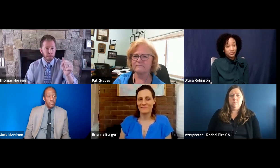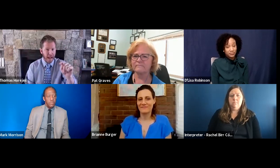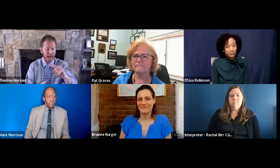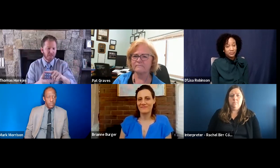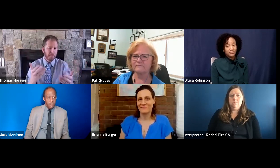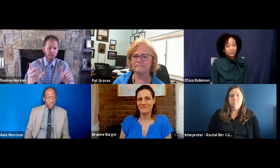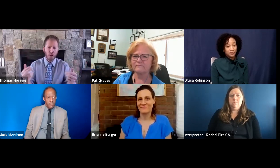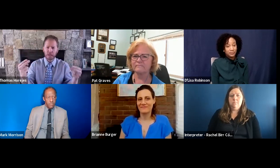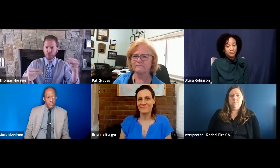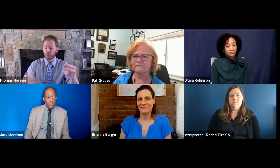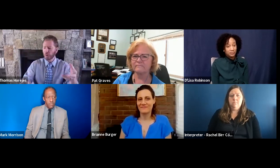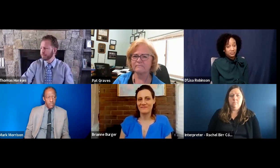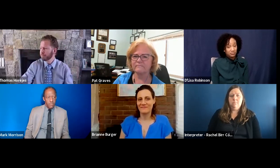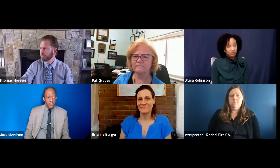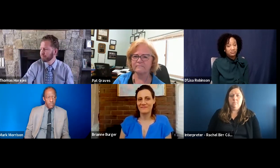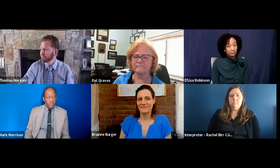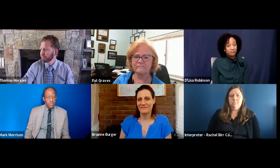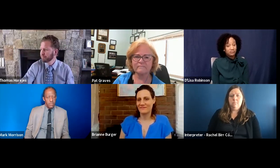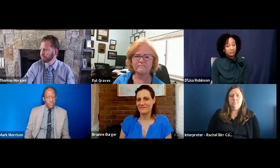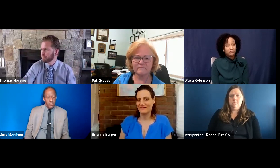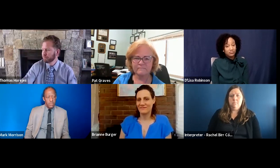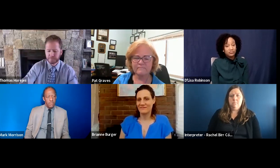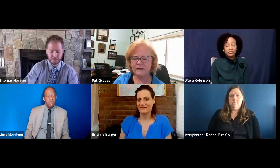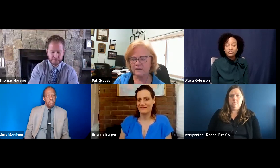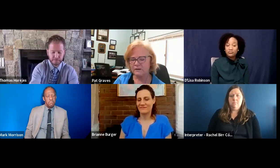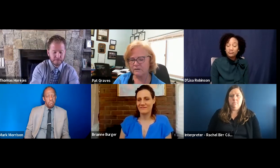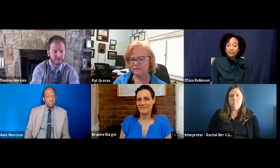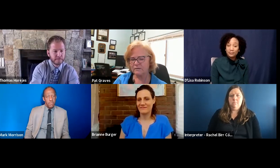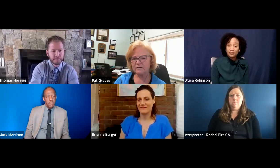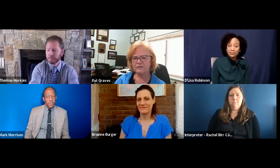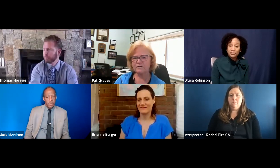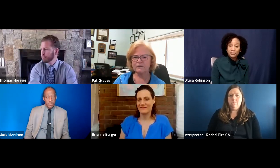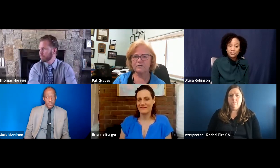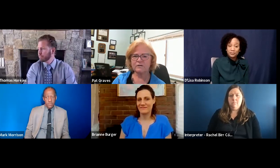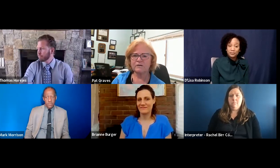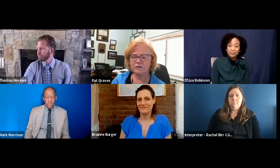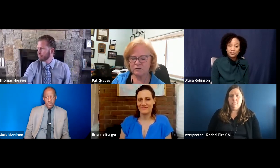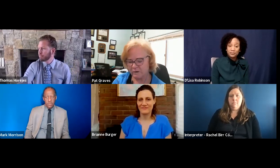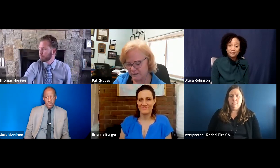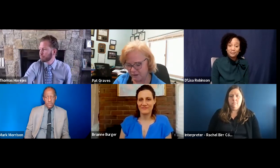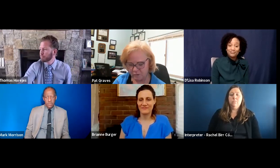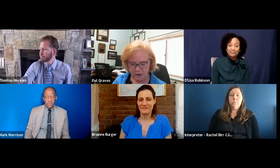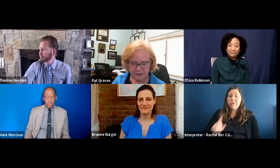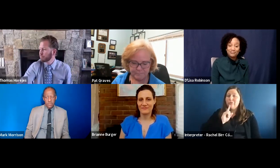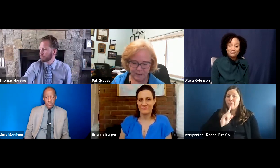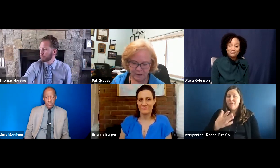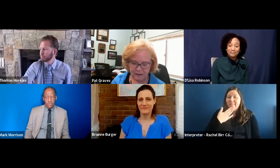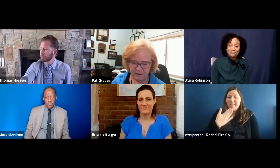feel confident that the information is not going to leak. Anyone can answer that really, but Pat. Sure, thank